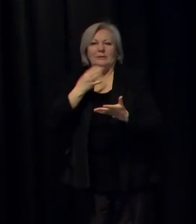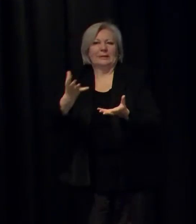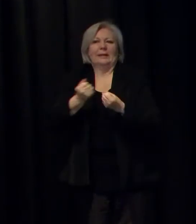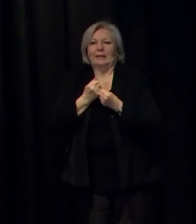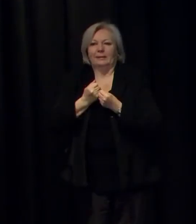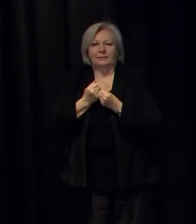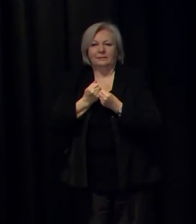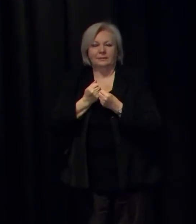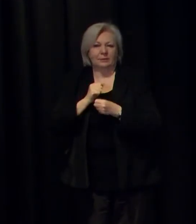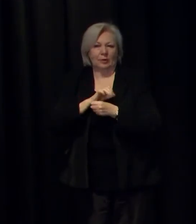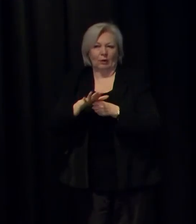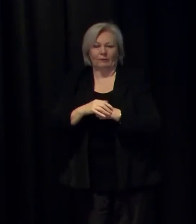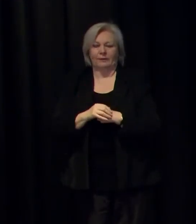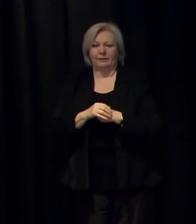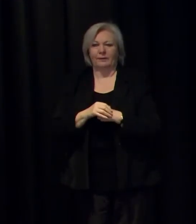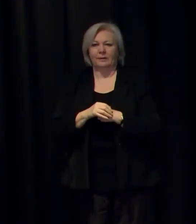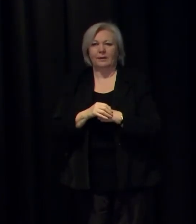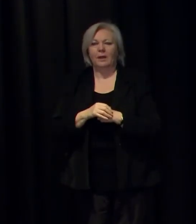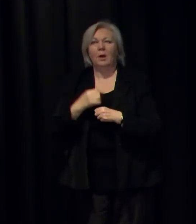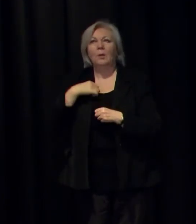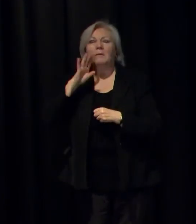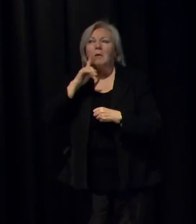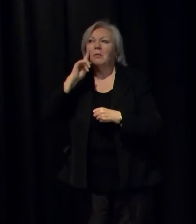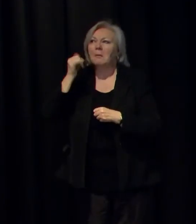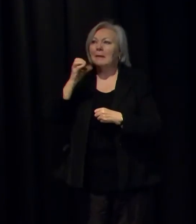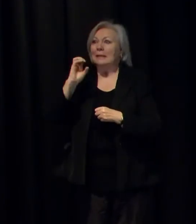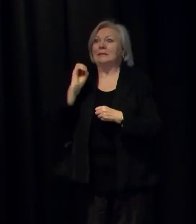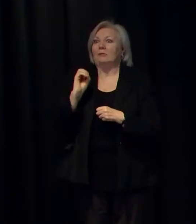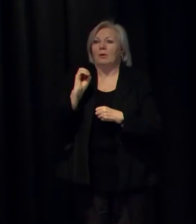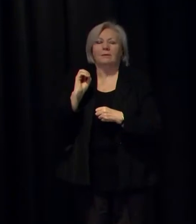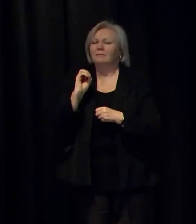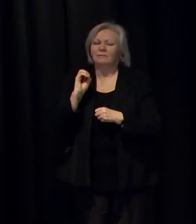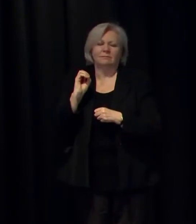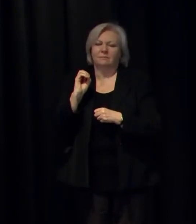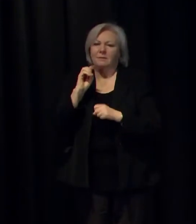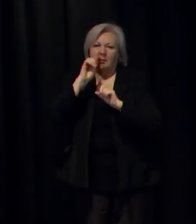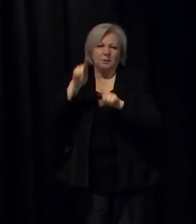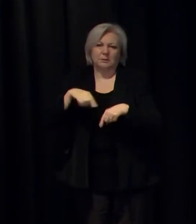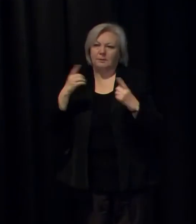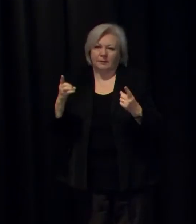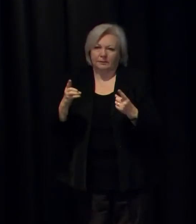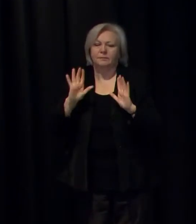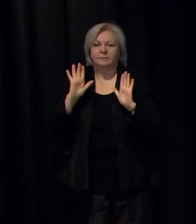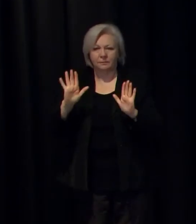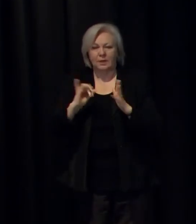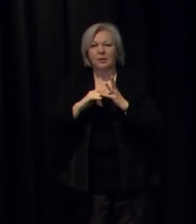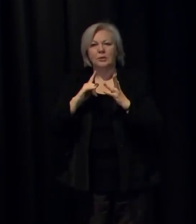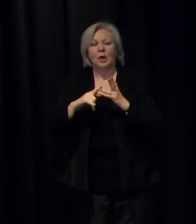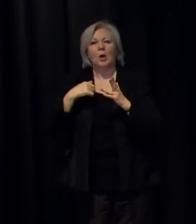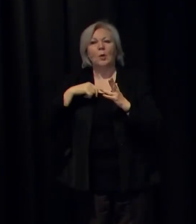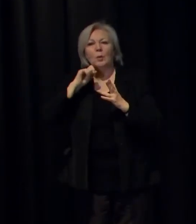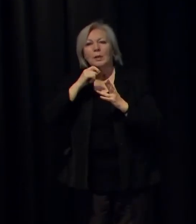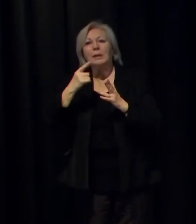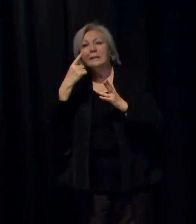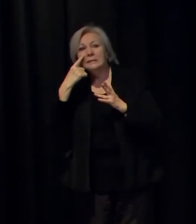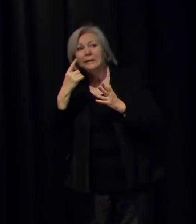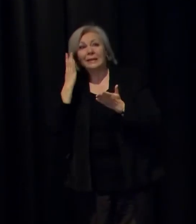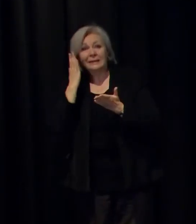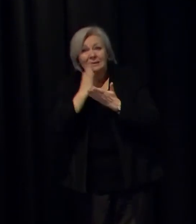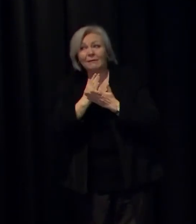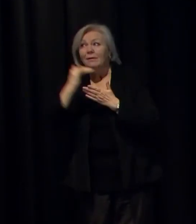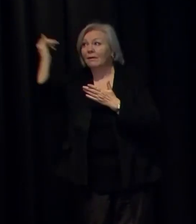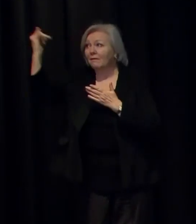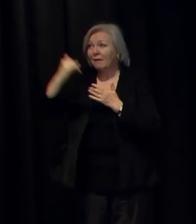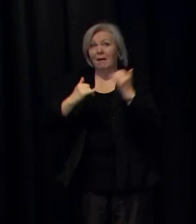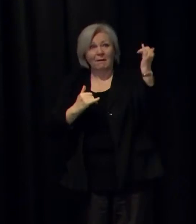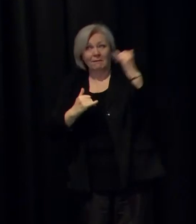trying to keep it at 0. Like, we're in a different phase, a fundamentally different phase. So we will see international flights arrive in Melbourne and not